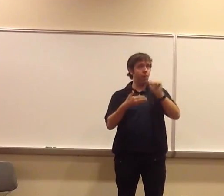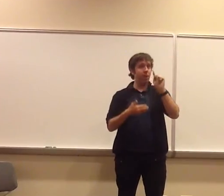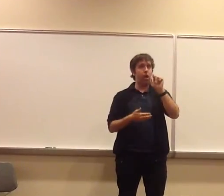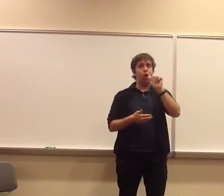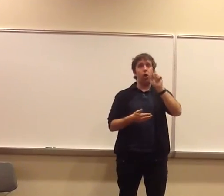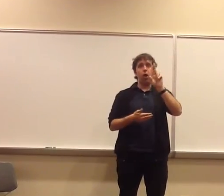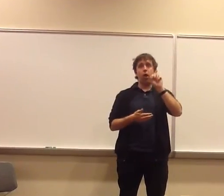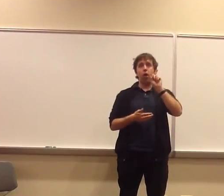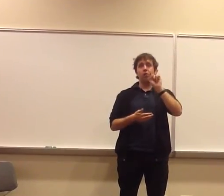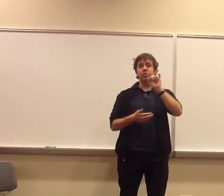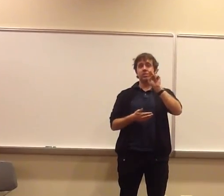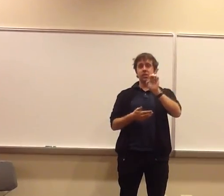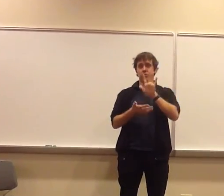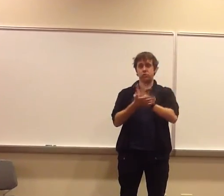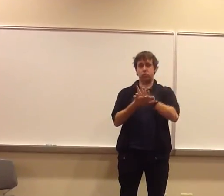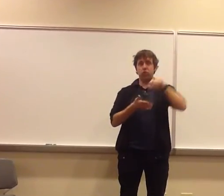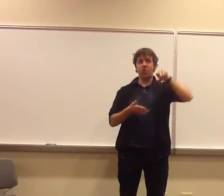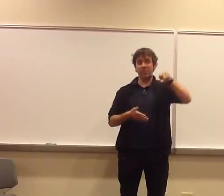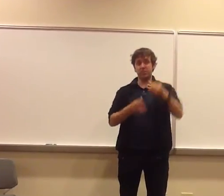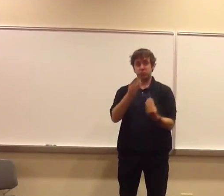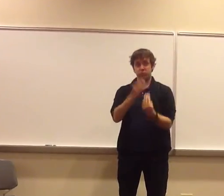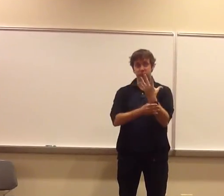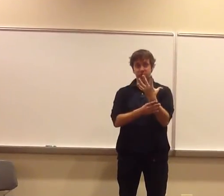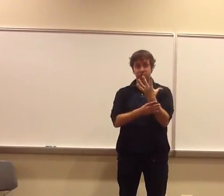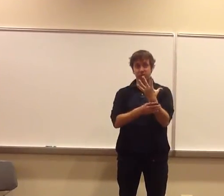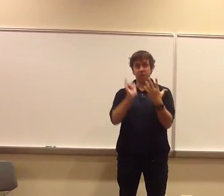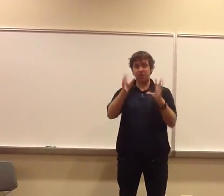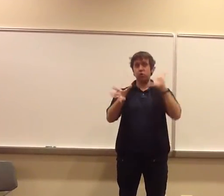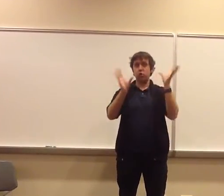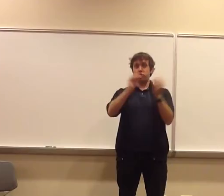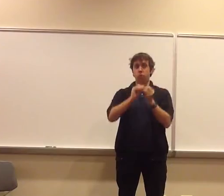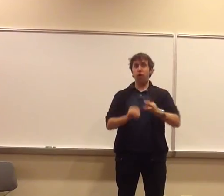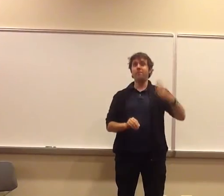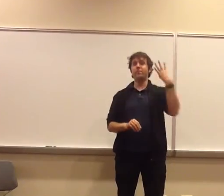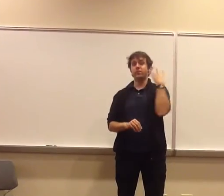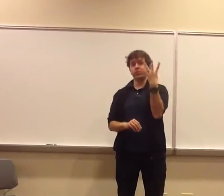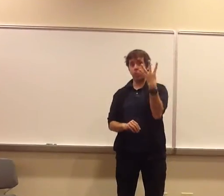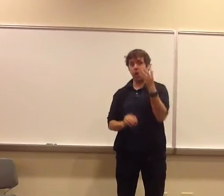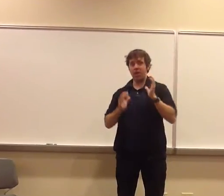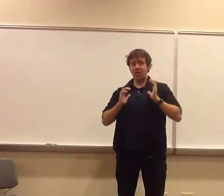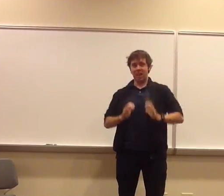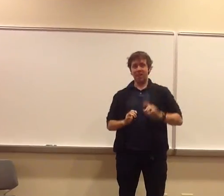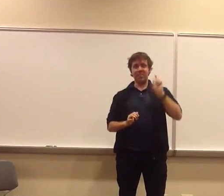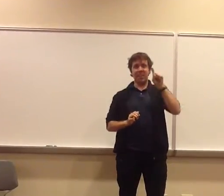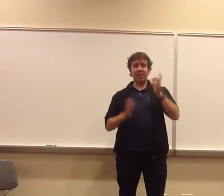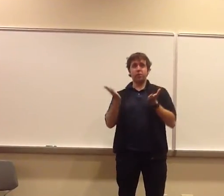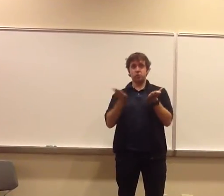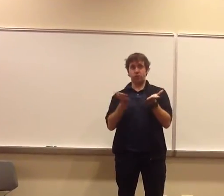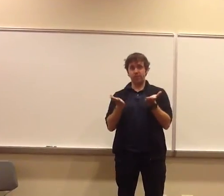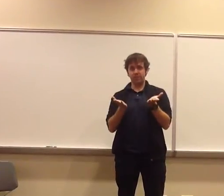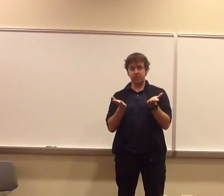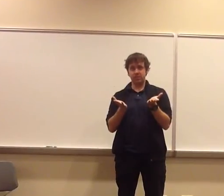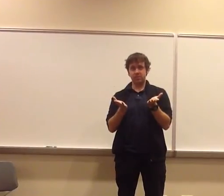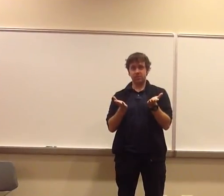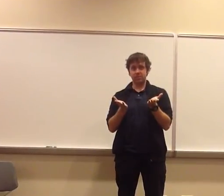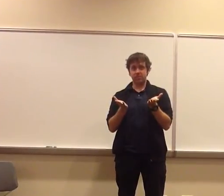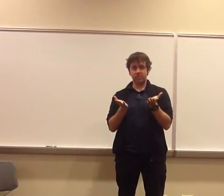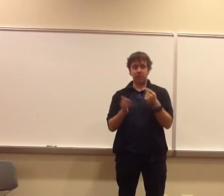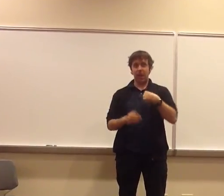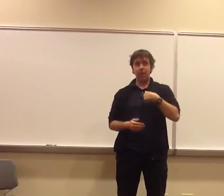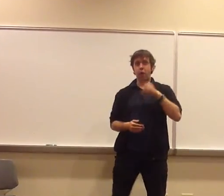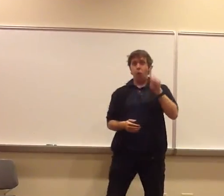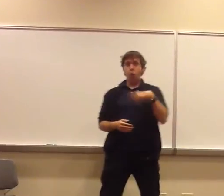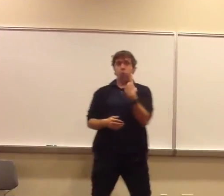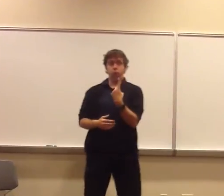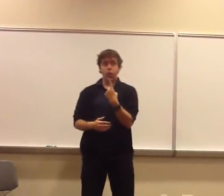who have aged out of a program where they have been served at the Austin School for the Deaf in Vermont, and they will be coming back to the state as